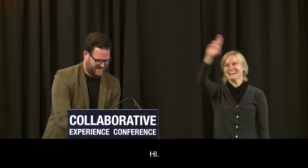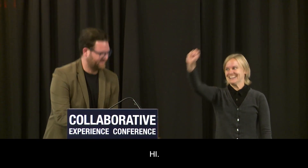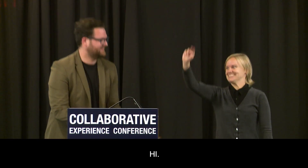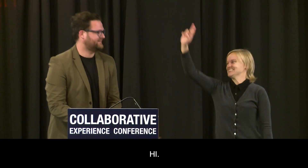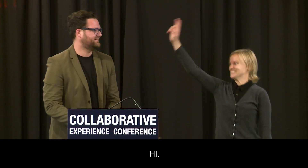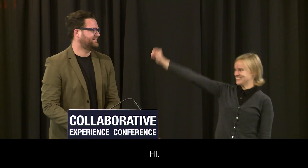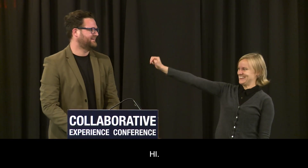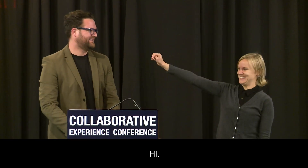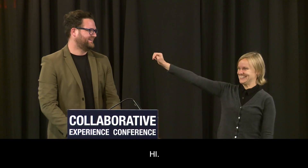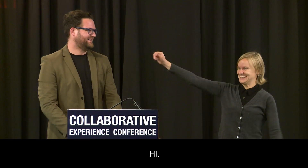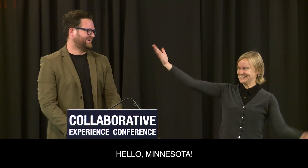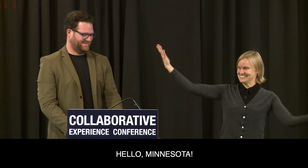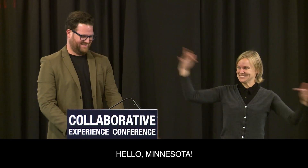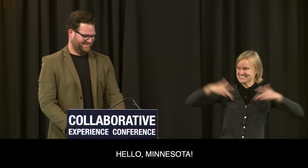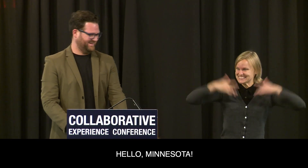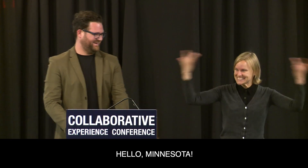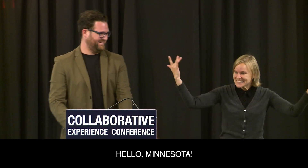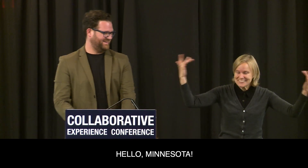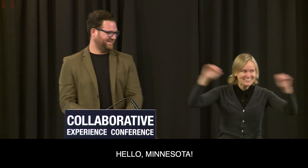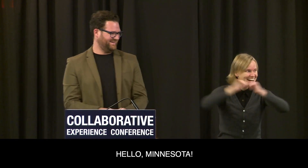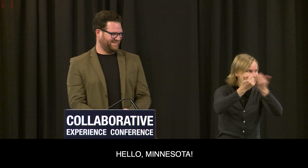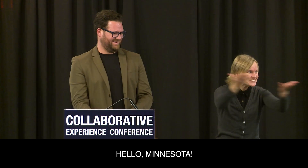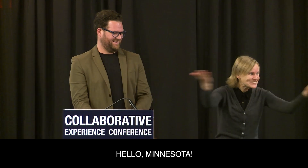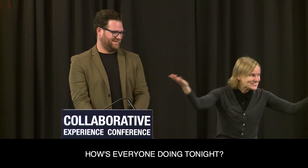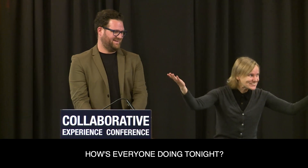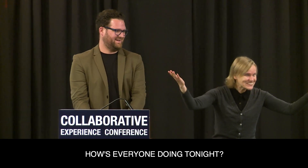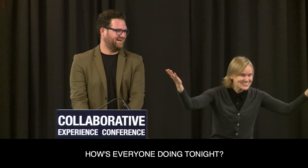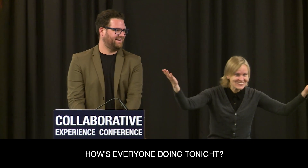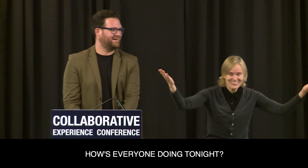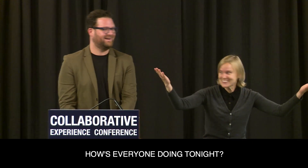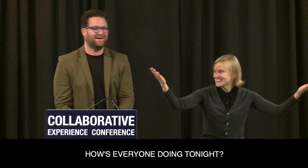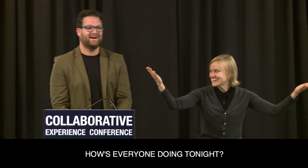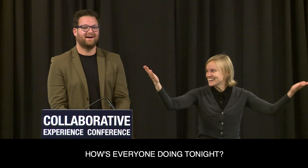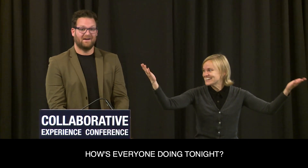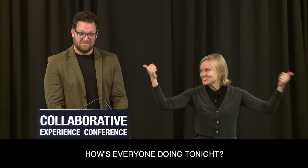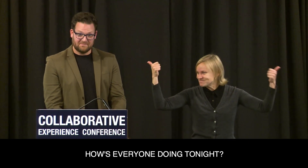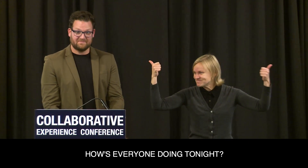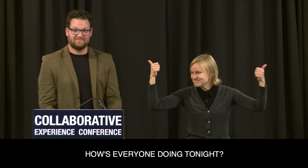Hi. Hello, Minnesota. How's everyone doing tonight?